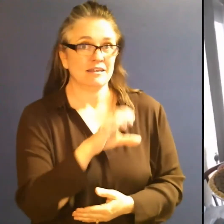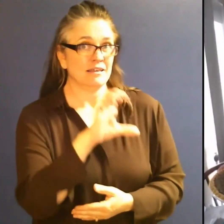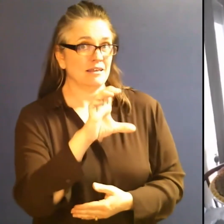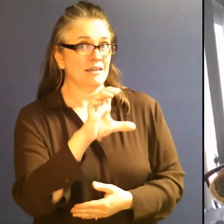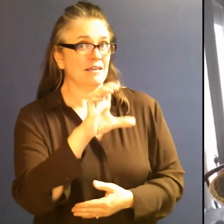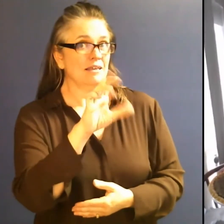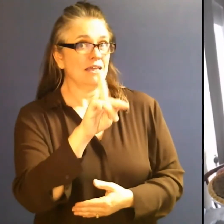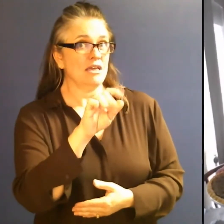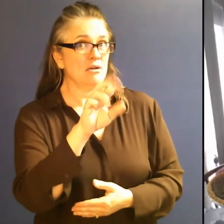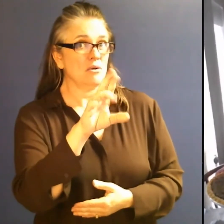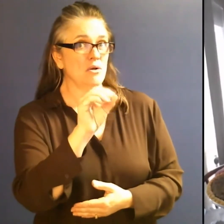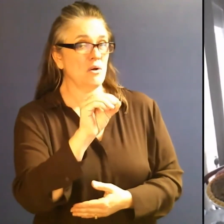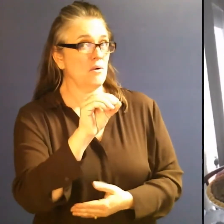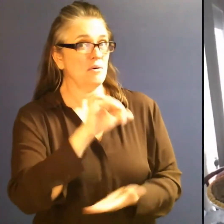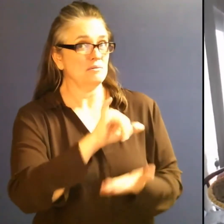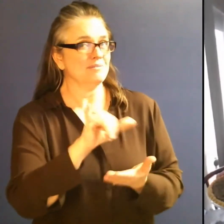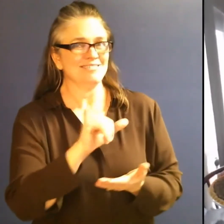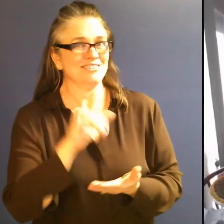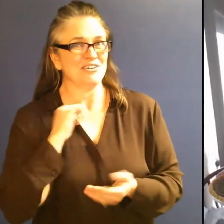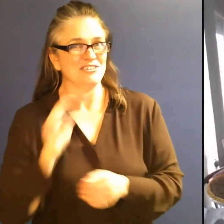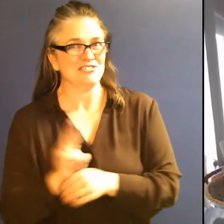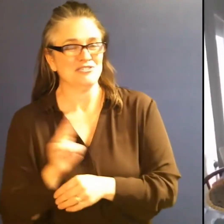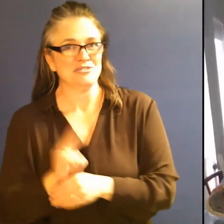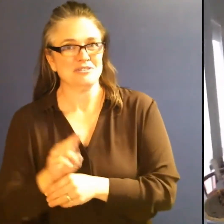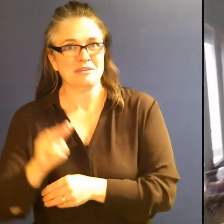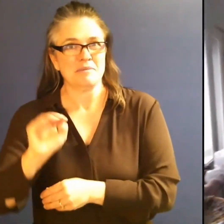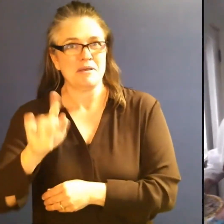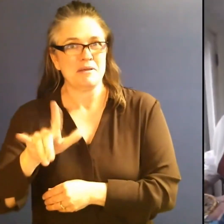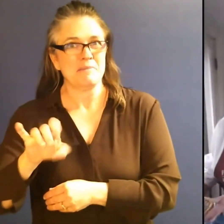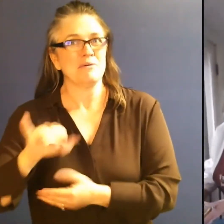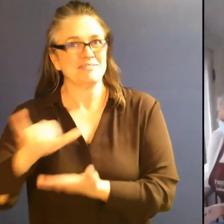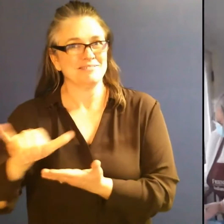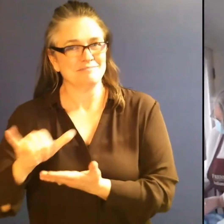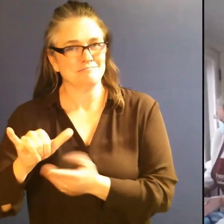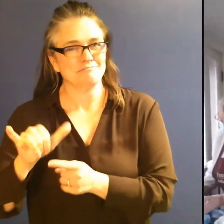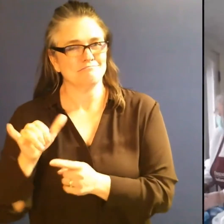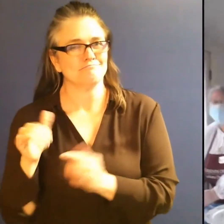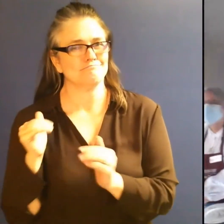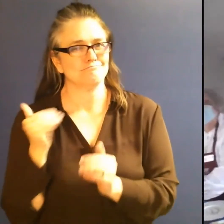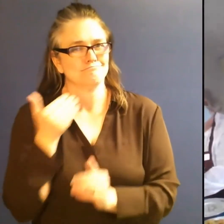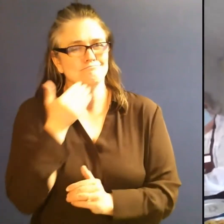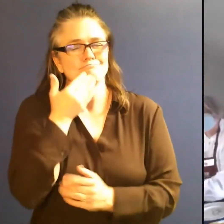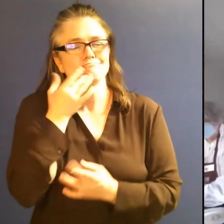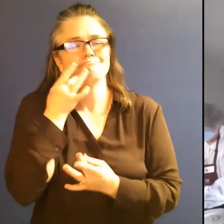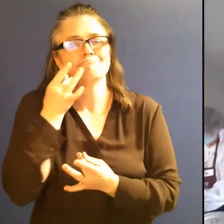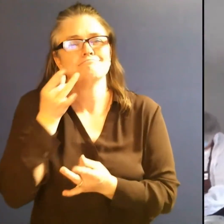use maple syrup. Much, much better. I